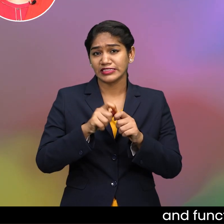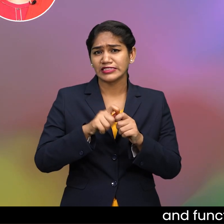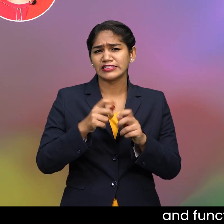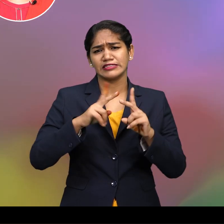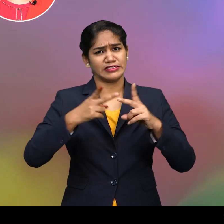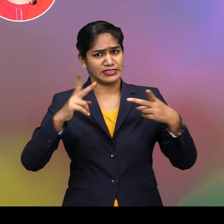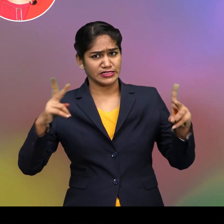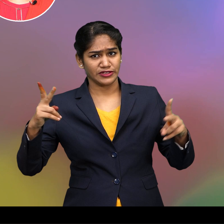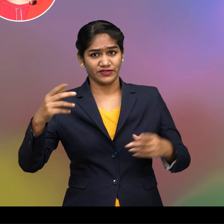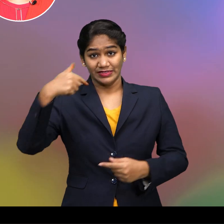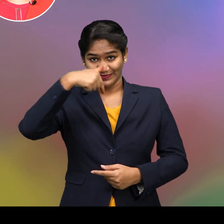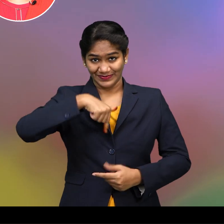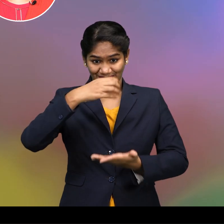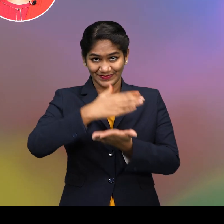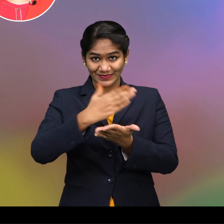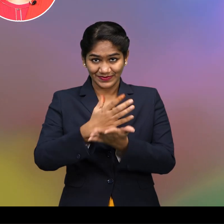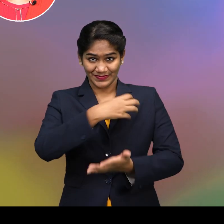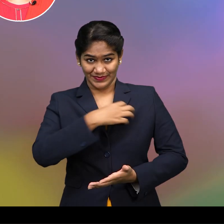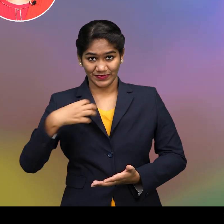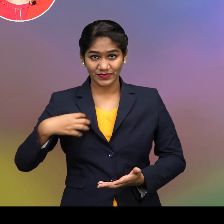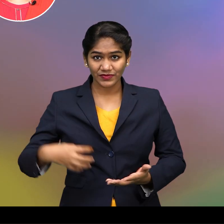of different organs